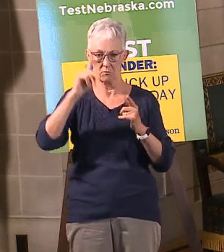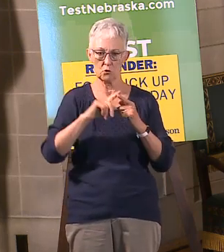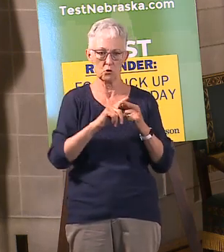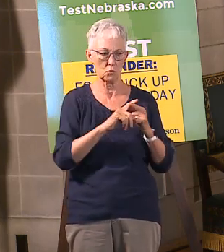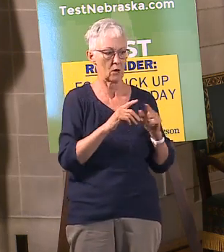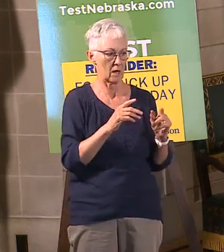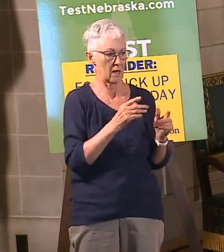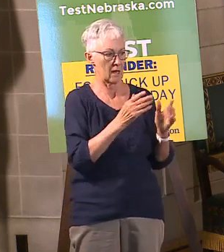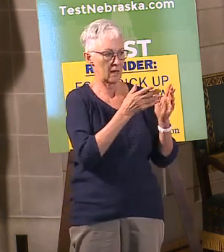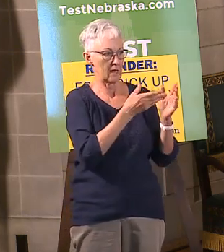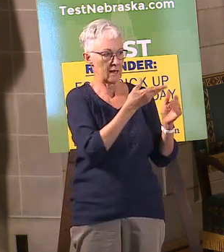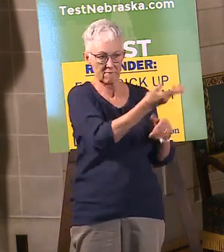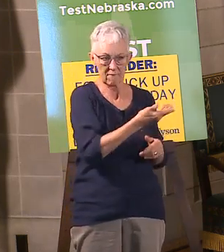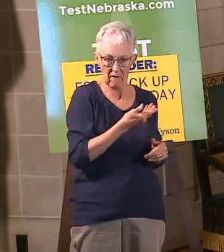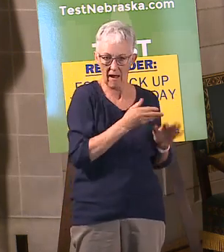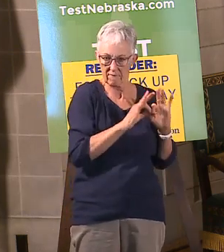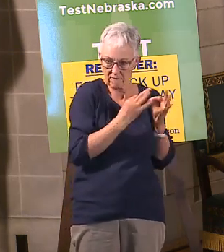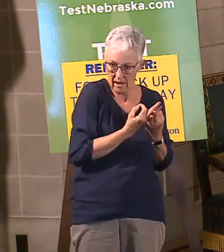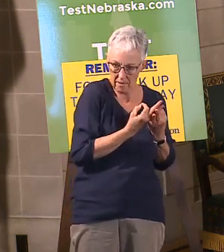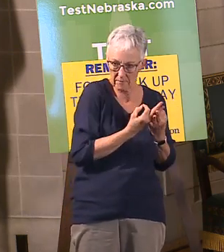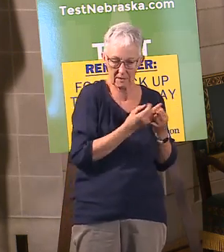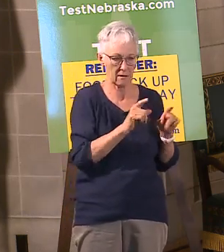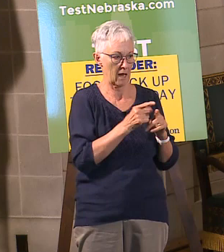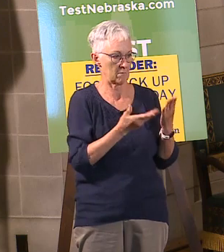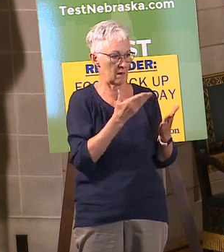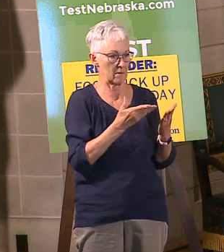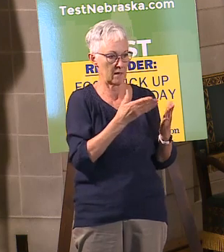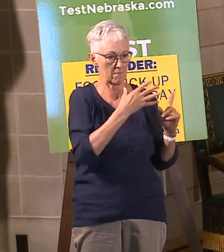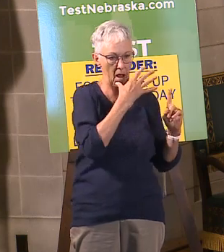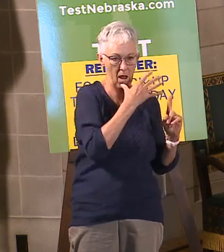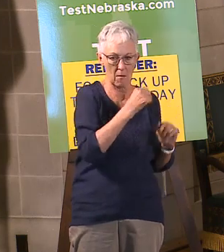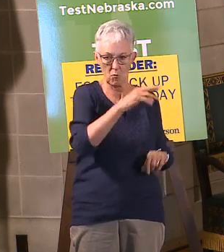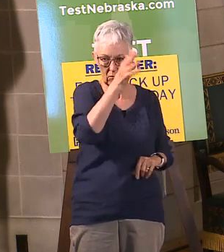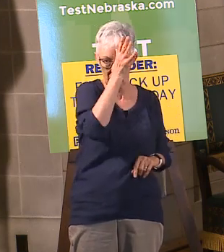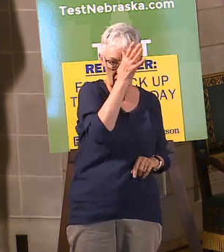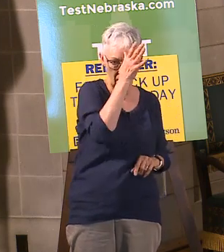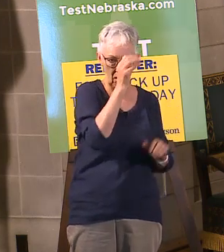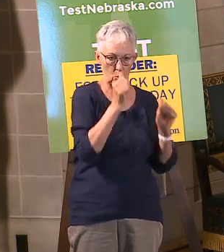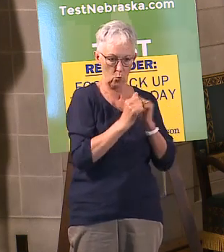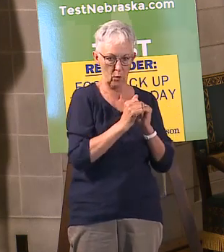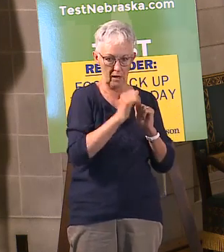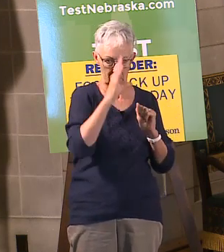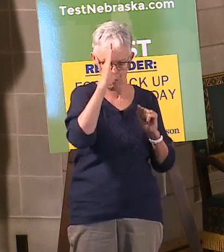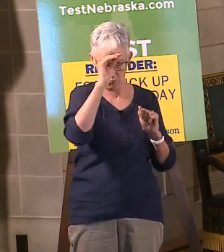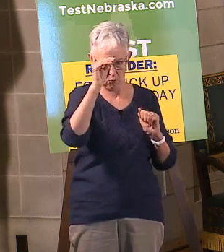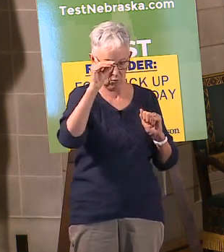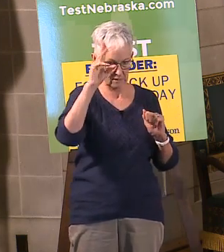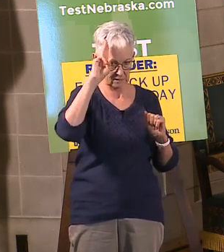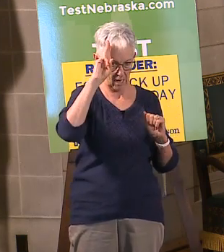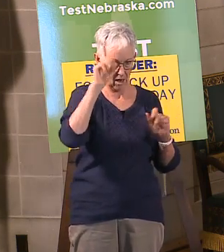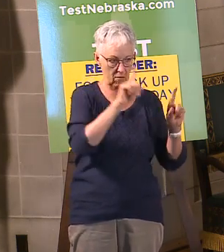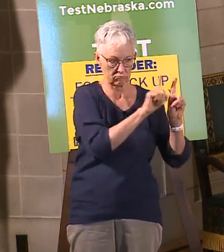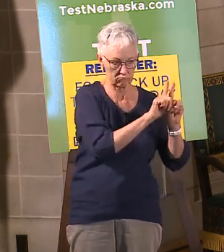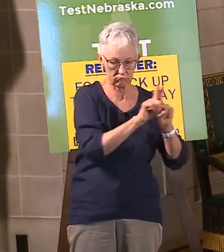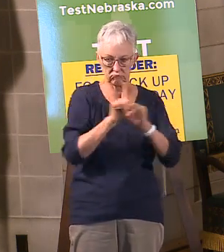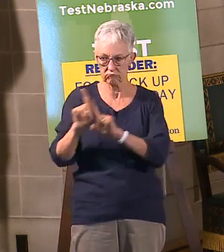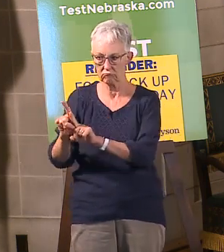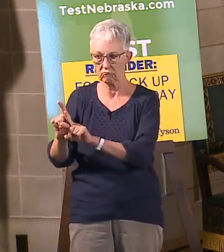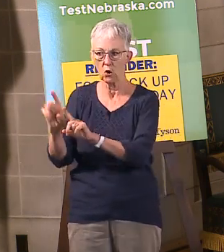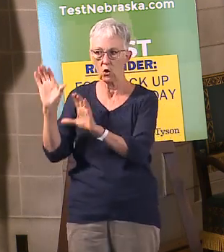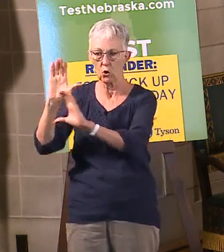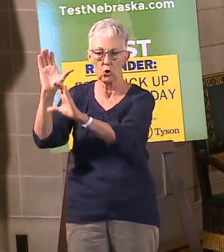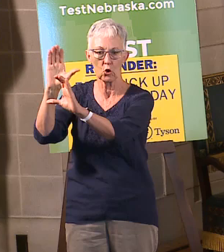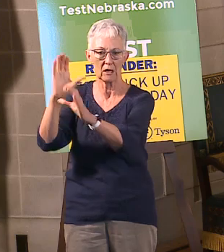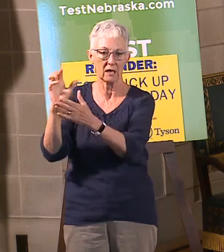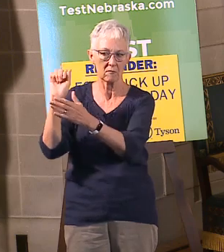distancing. So you'll have a parent and a scout go together and canvass neighborhoods. Number two, instead of congregating back together